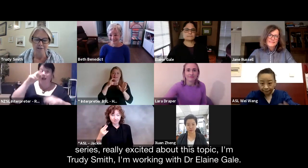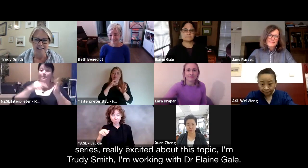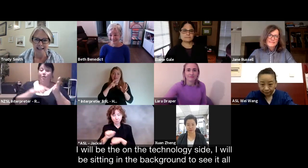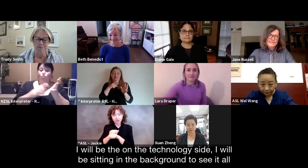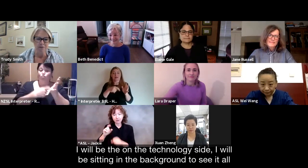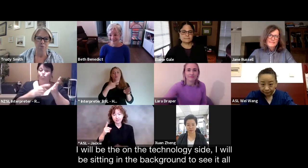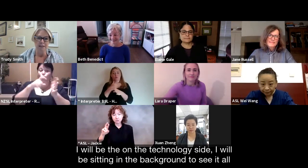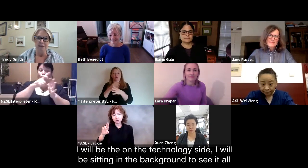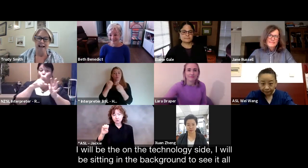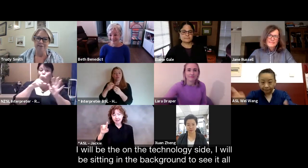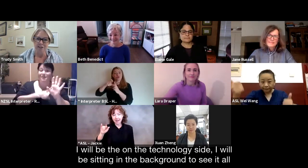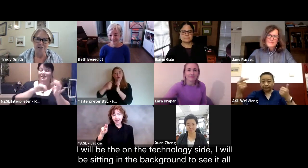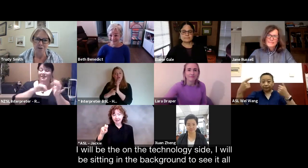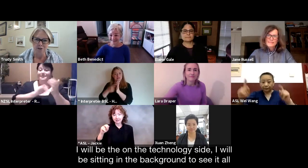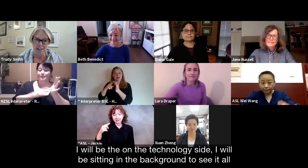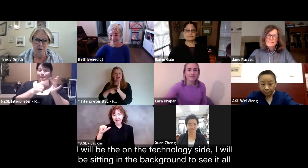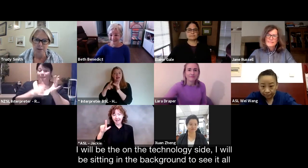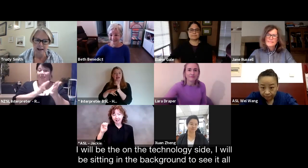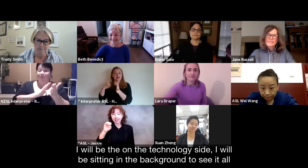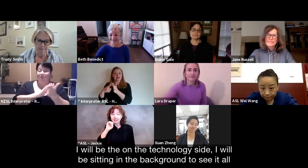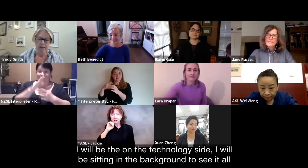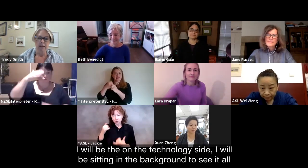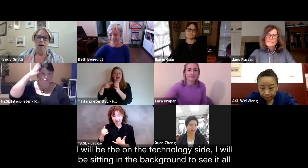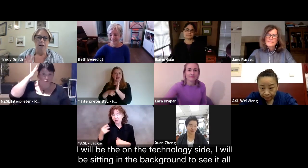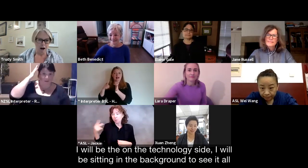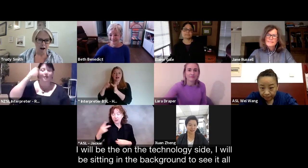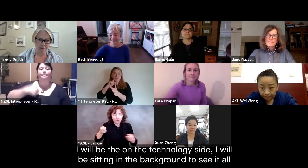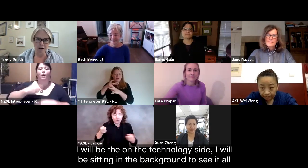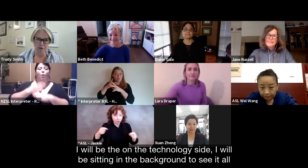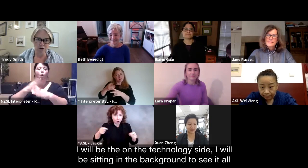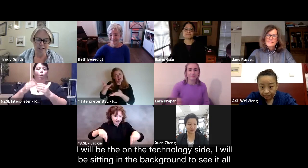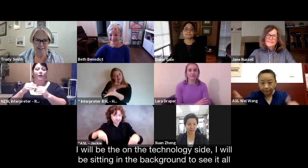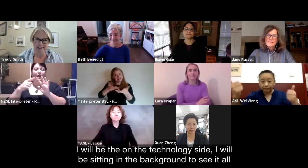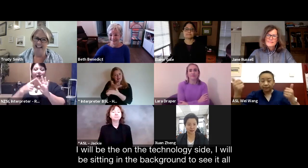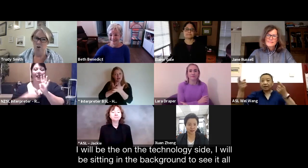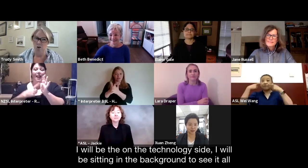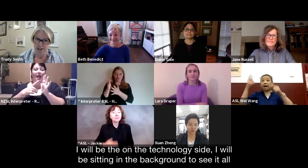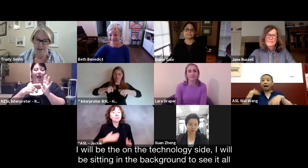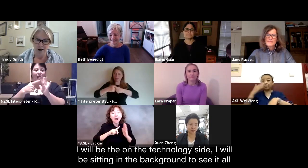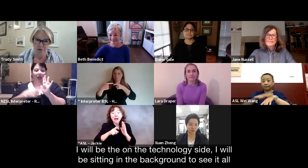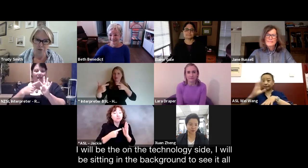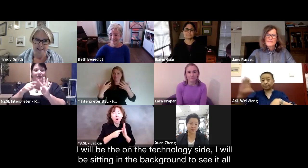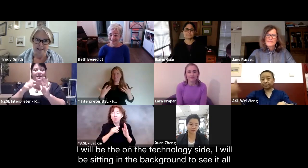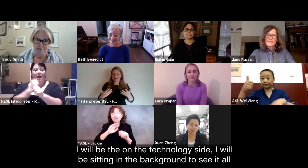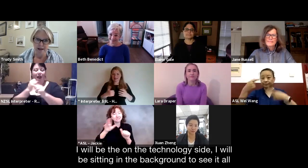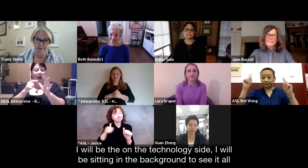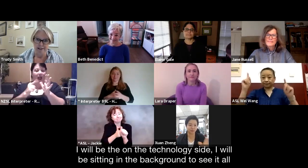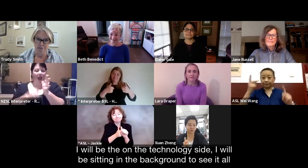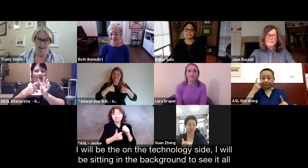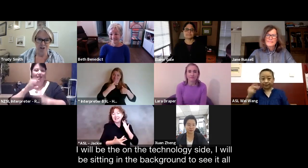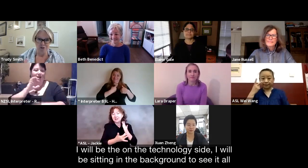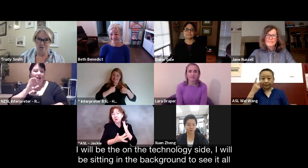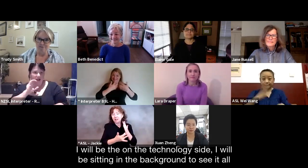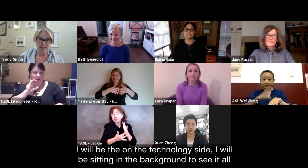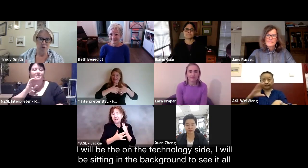Gale today. We will be looking after you through this webinar. My role is the technology, so I will be sitting in the background